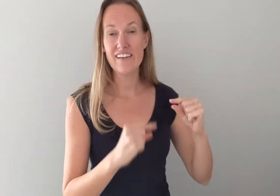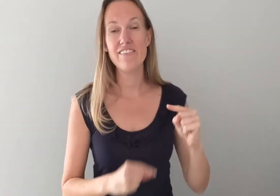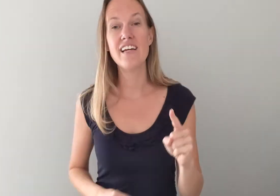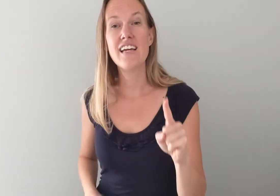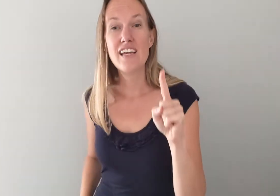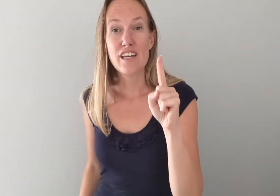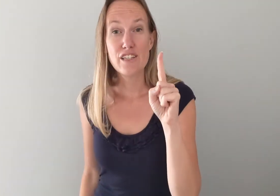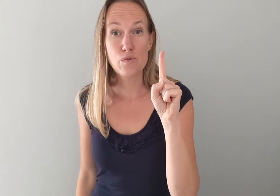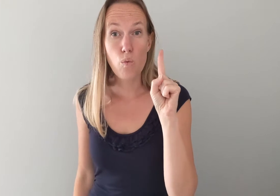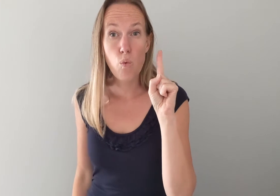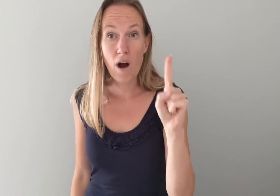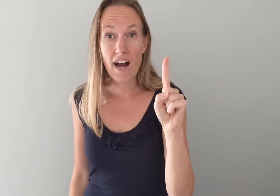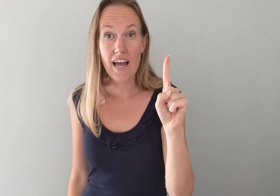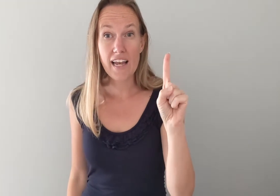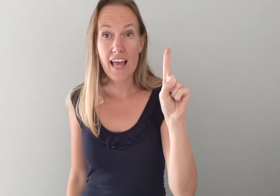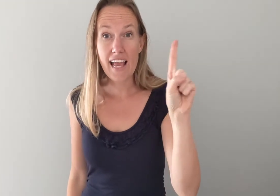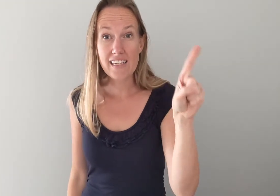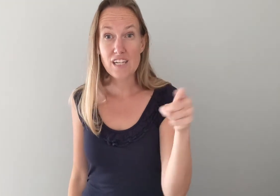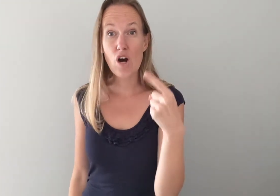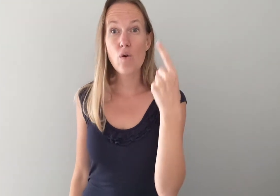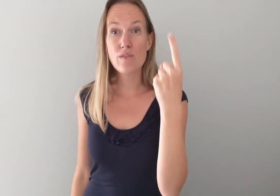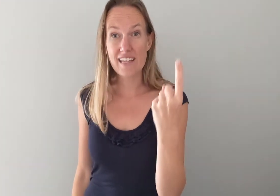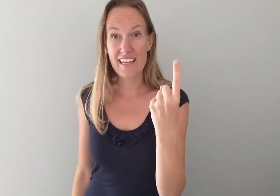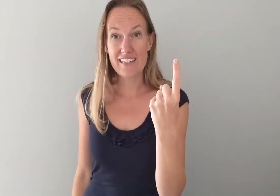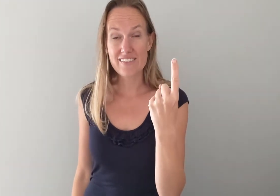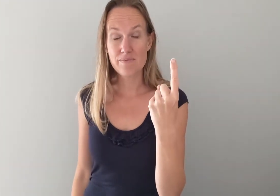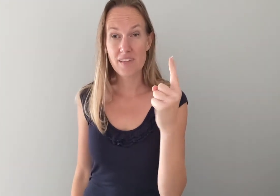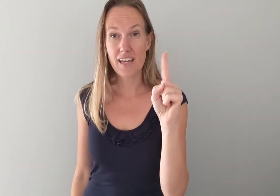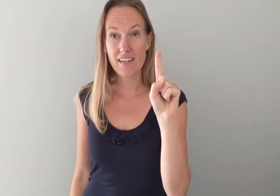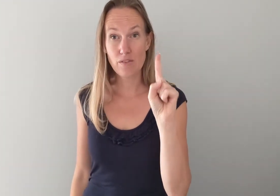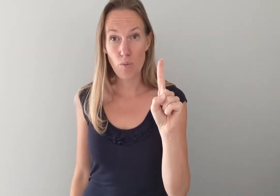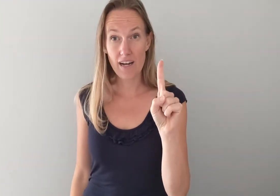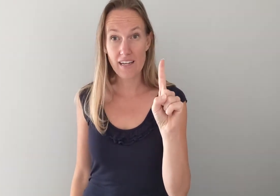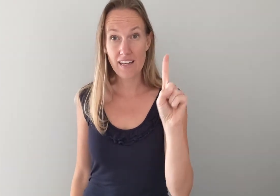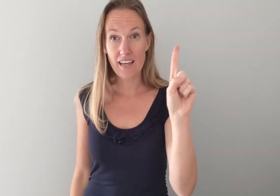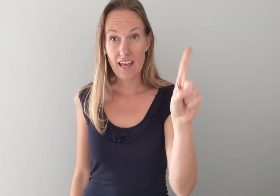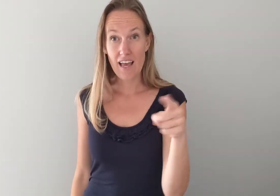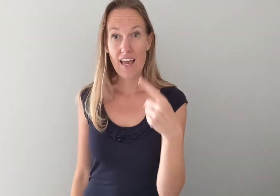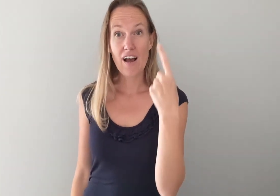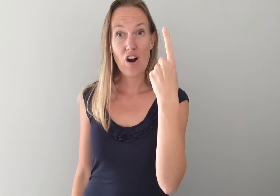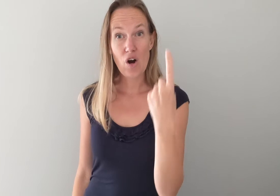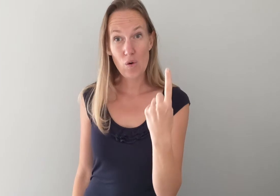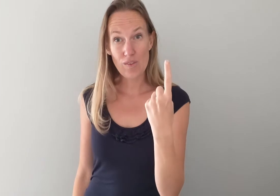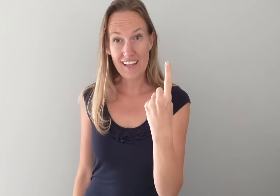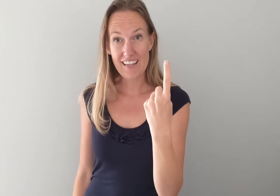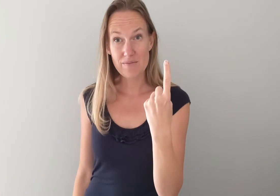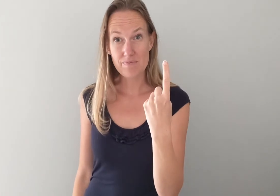gave his one and only, okay? One, only. And